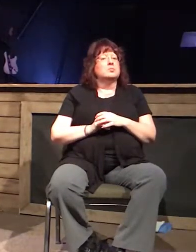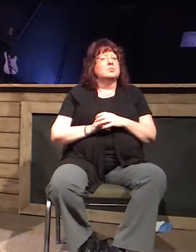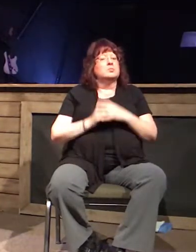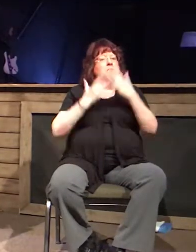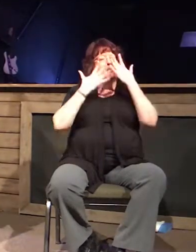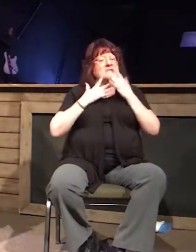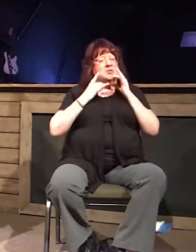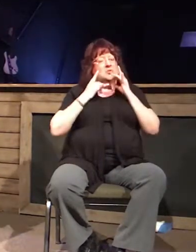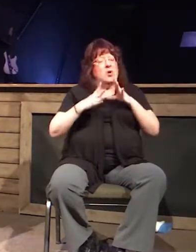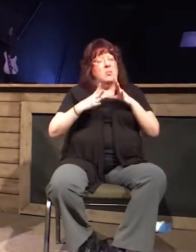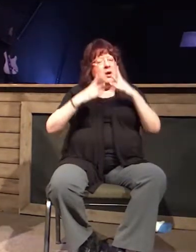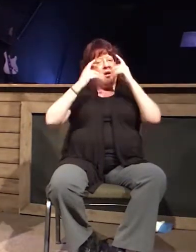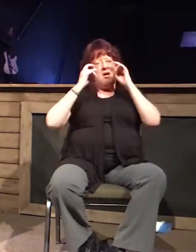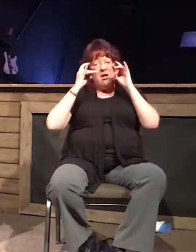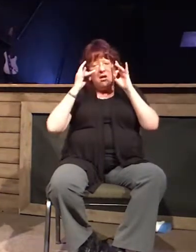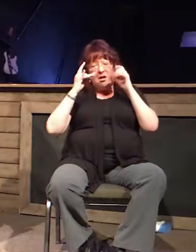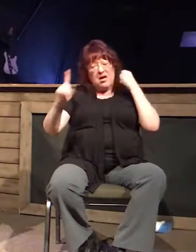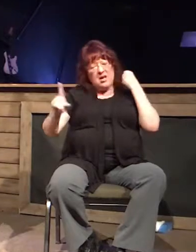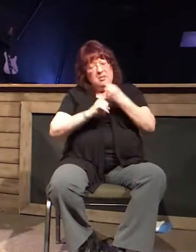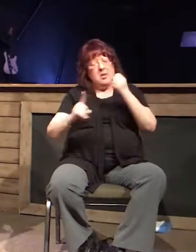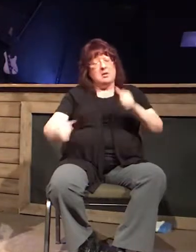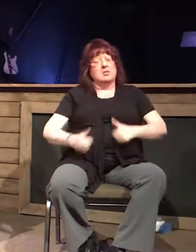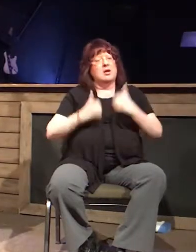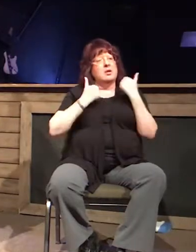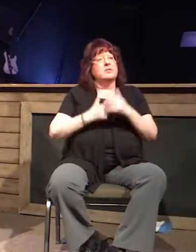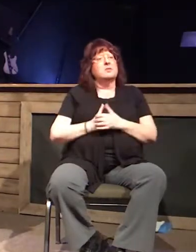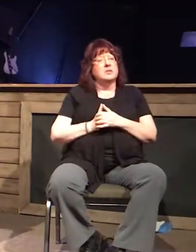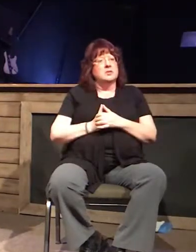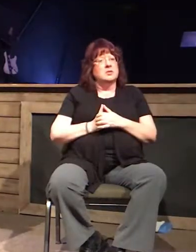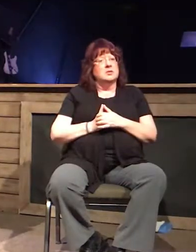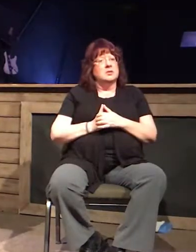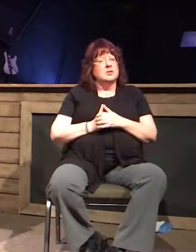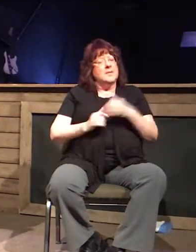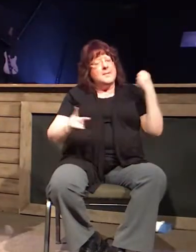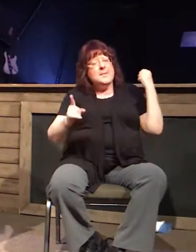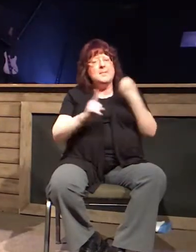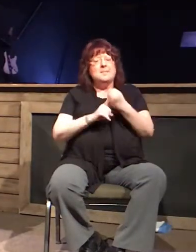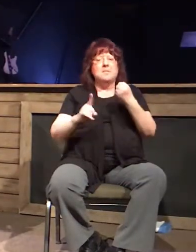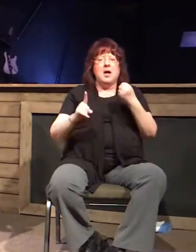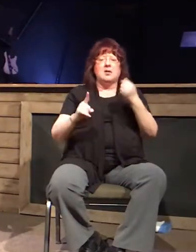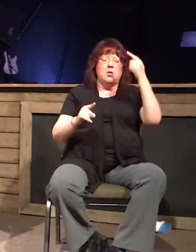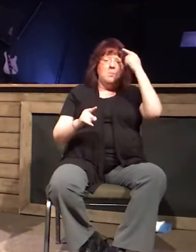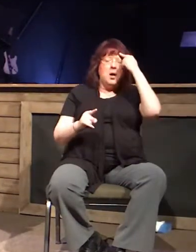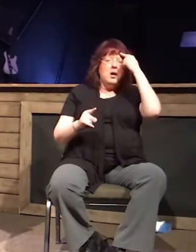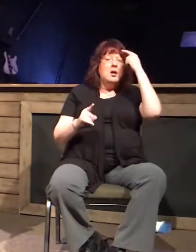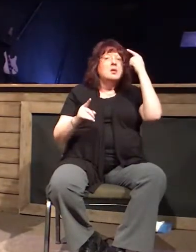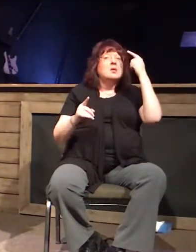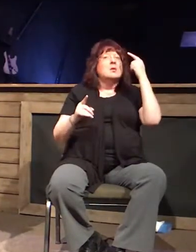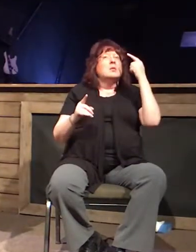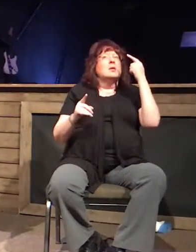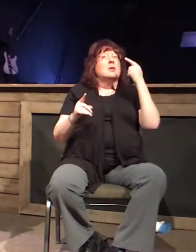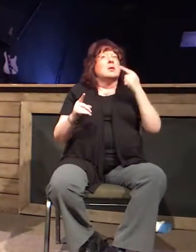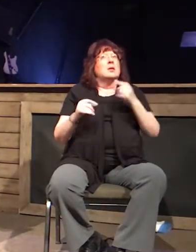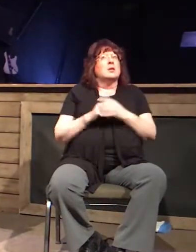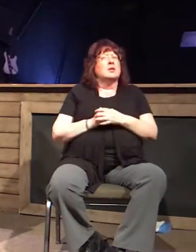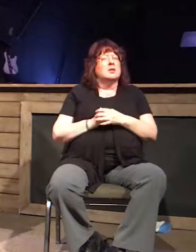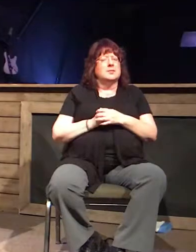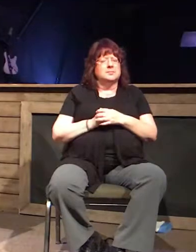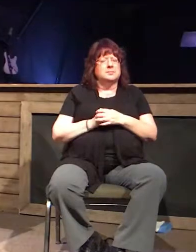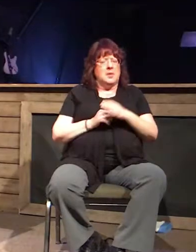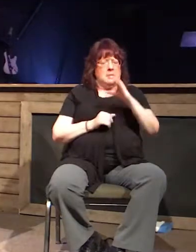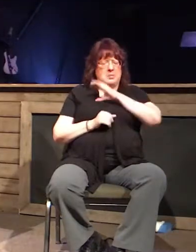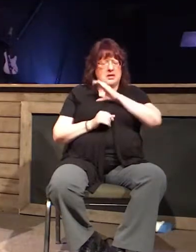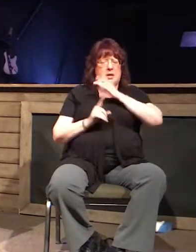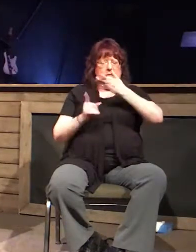Trauma impacts our lives. Impacts our minds. One of the